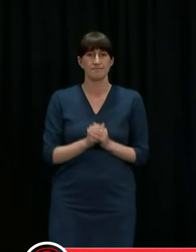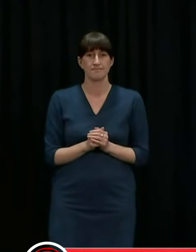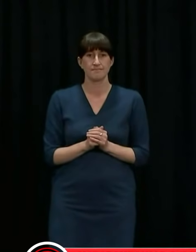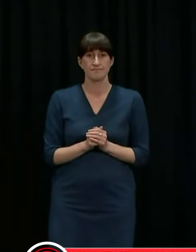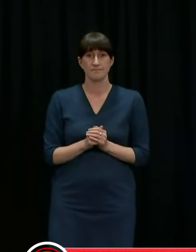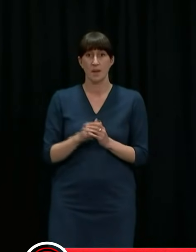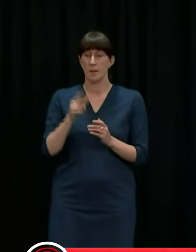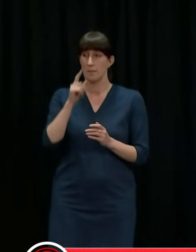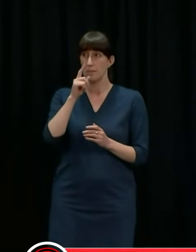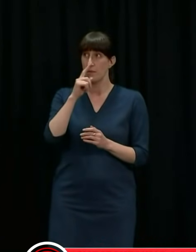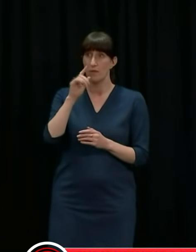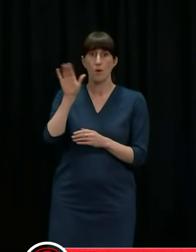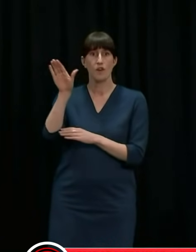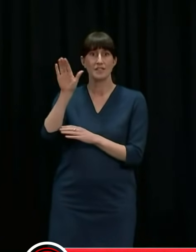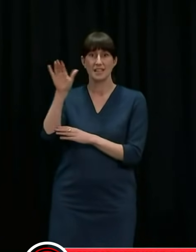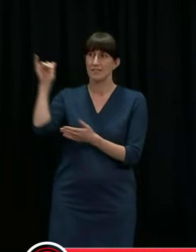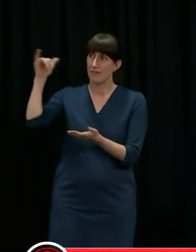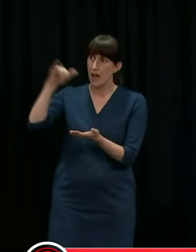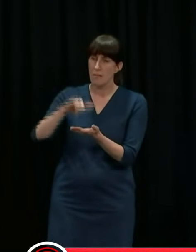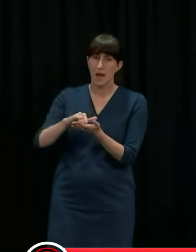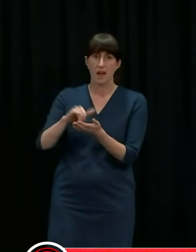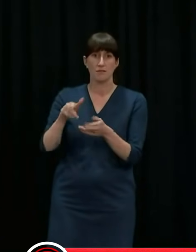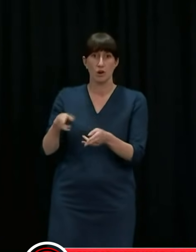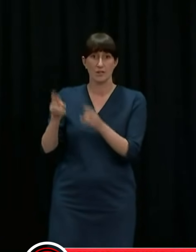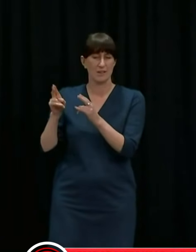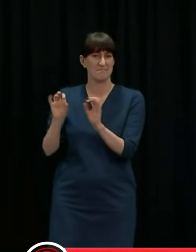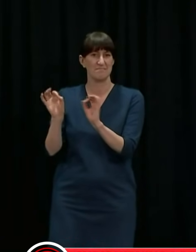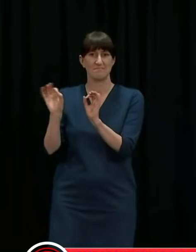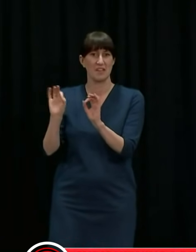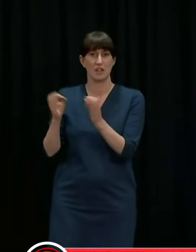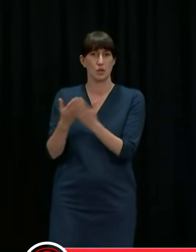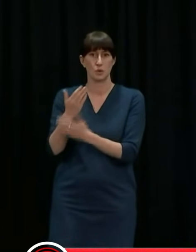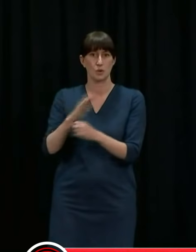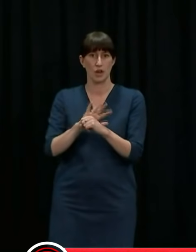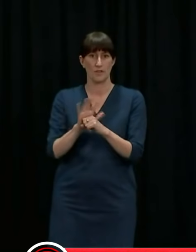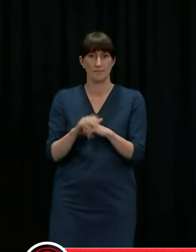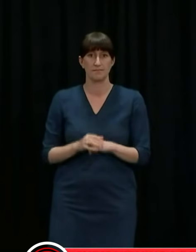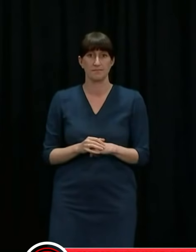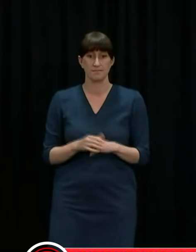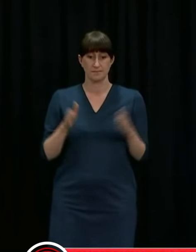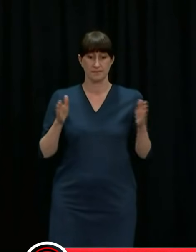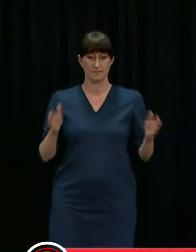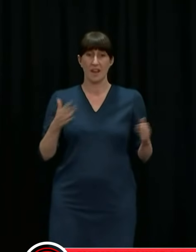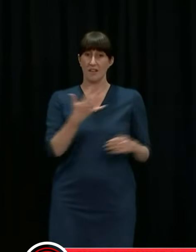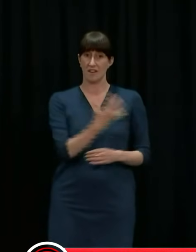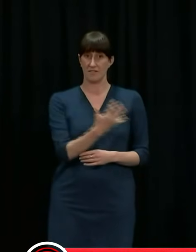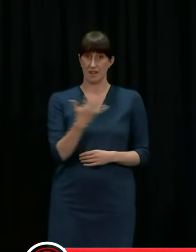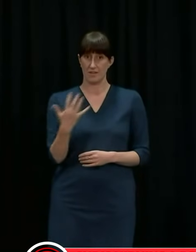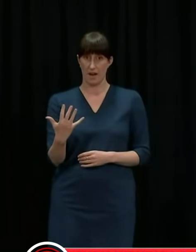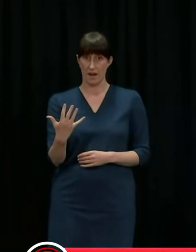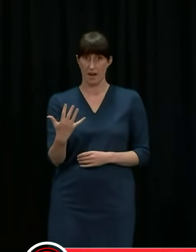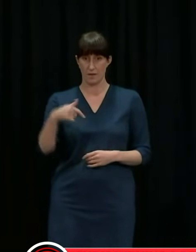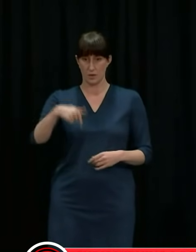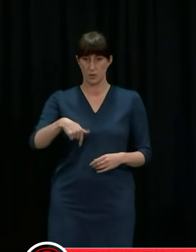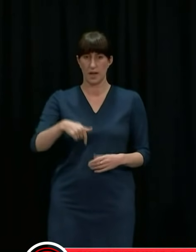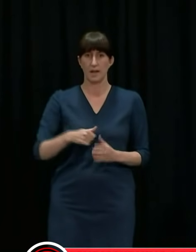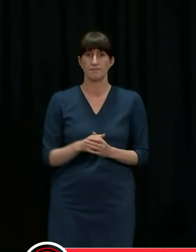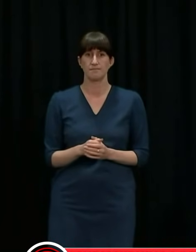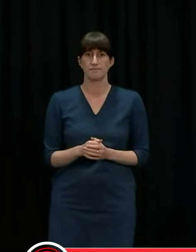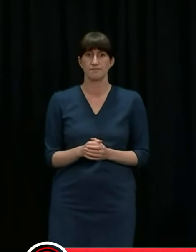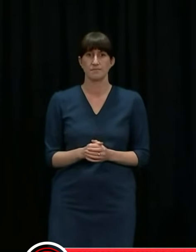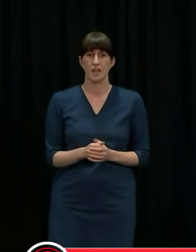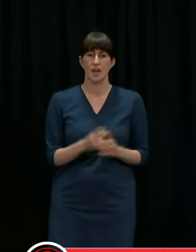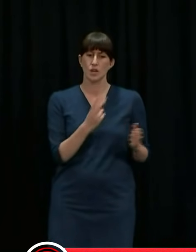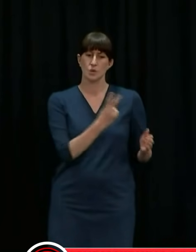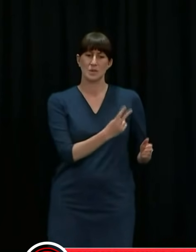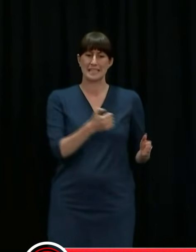isolation among returnees from abroad. Of today's 55 cases, there are 26 that are yet to be linked to a current